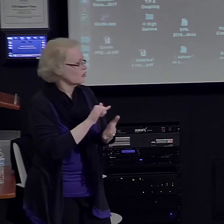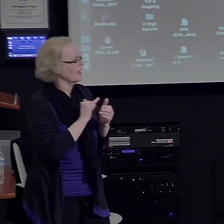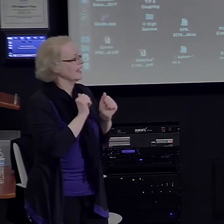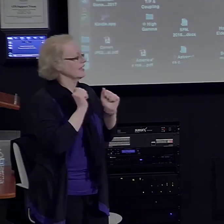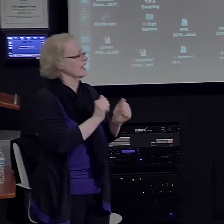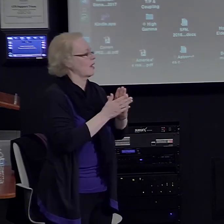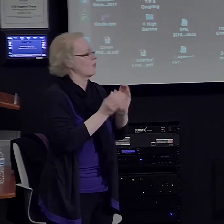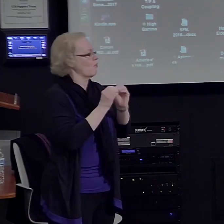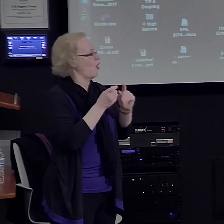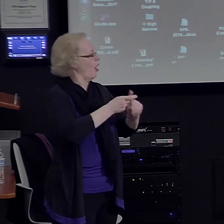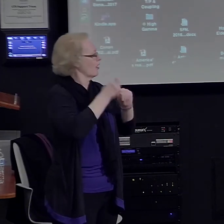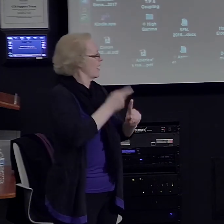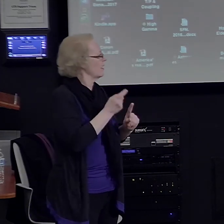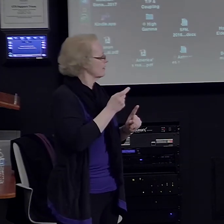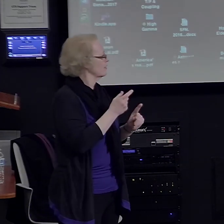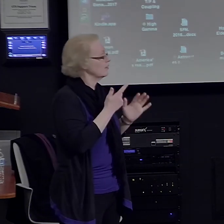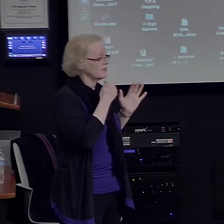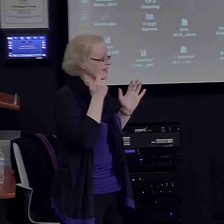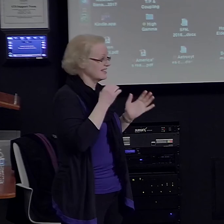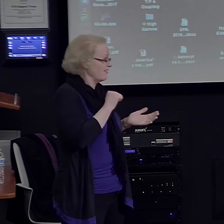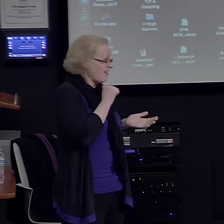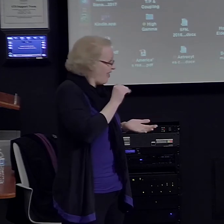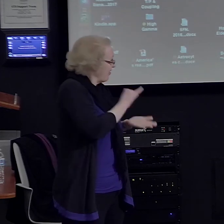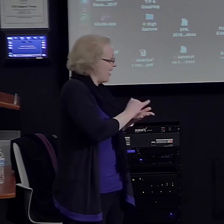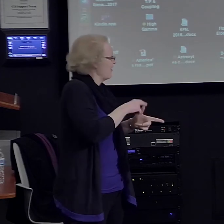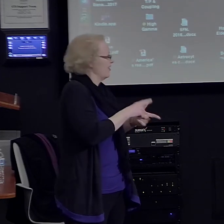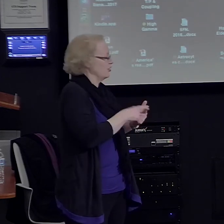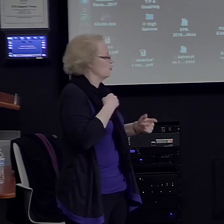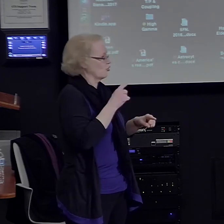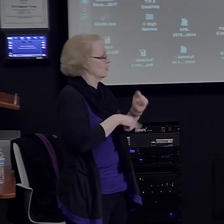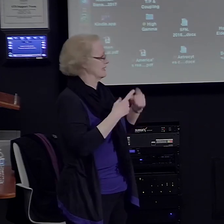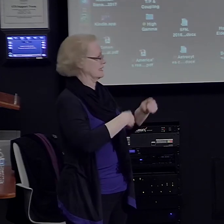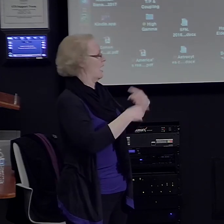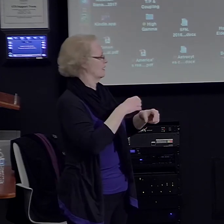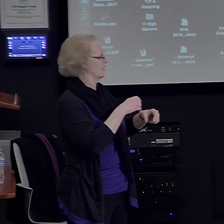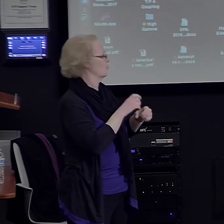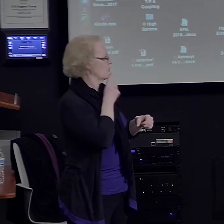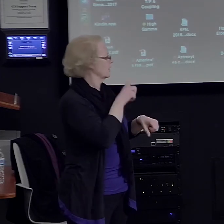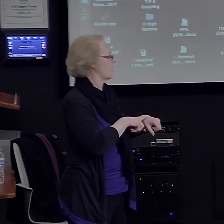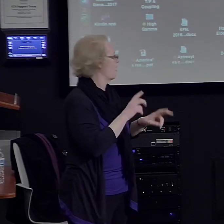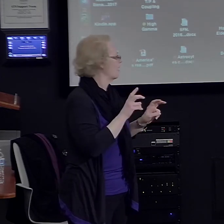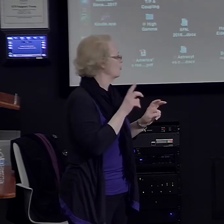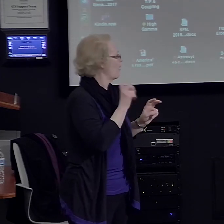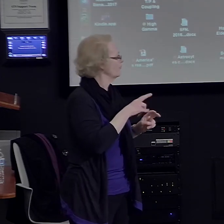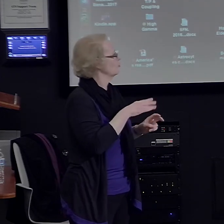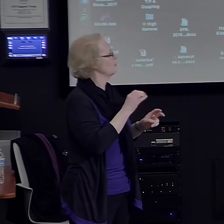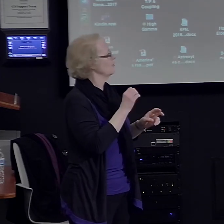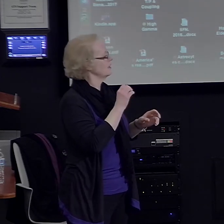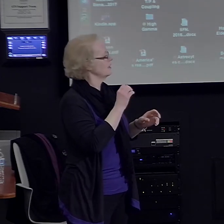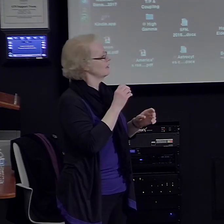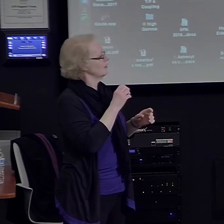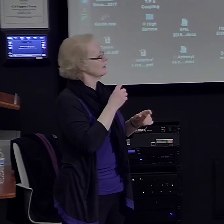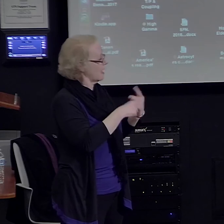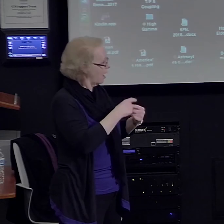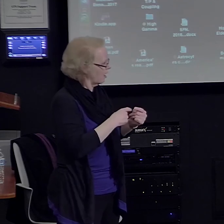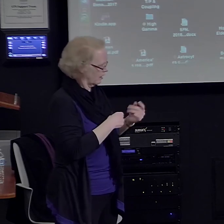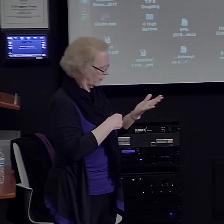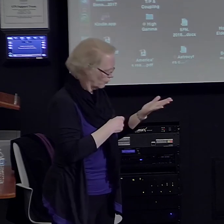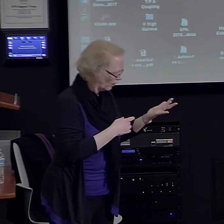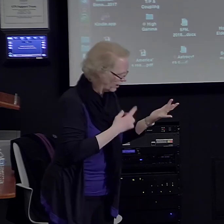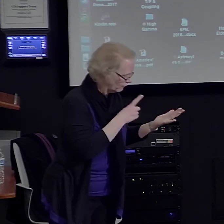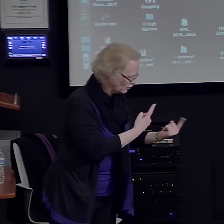automatic way because otherwise you wouldn't be able to sign in real time like this you would have to be you know doing one sign and waiting for for